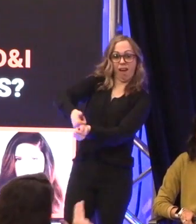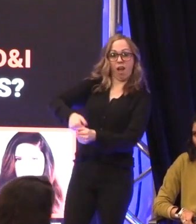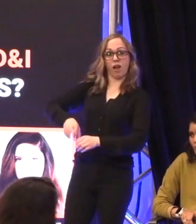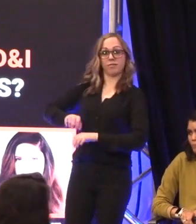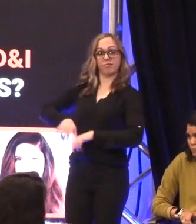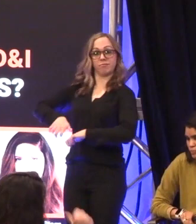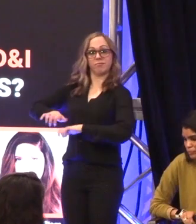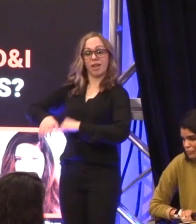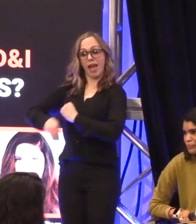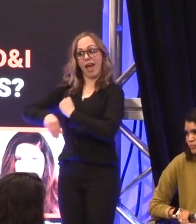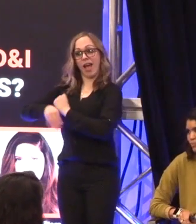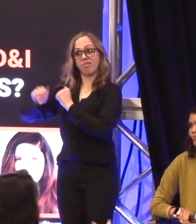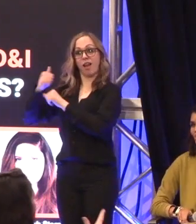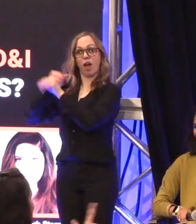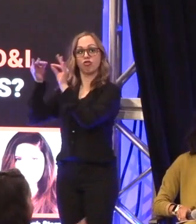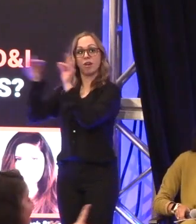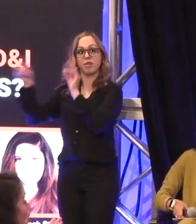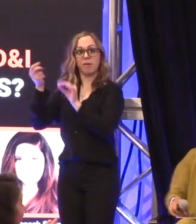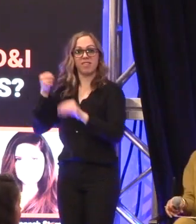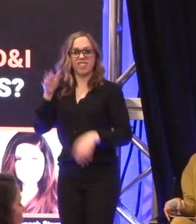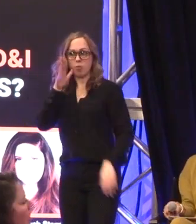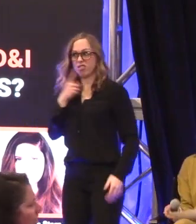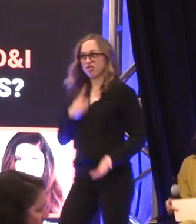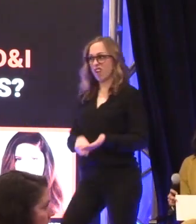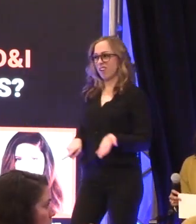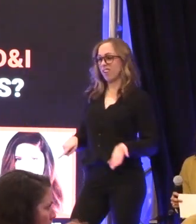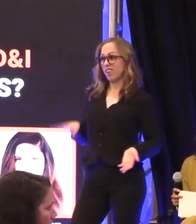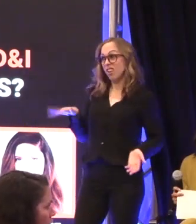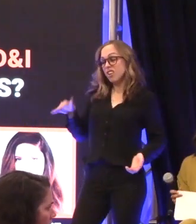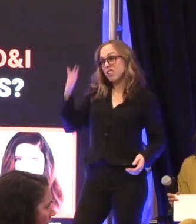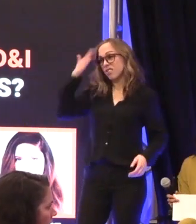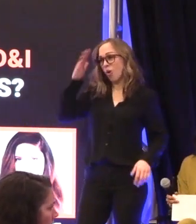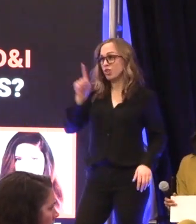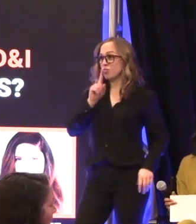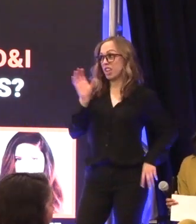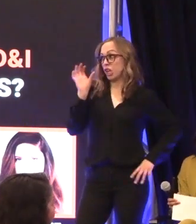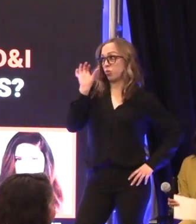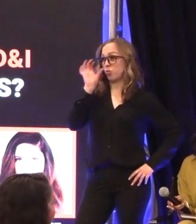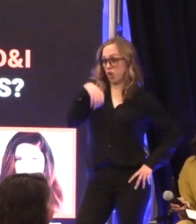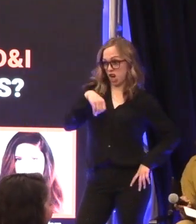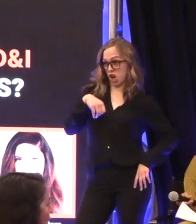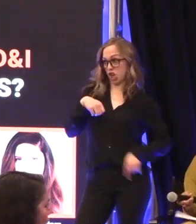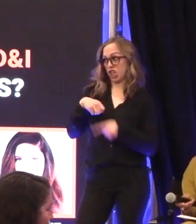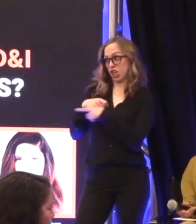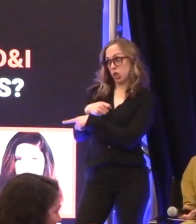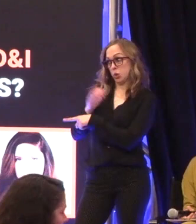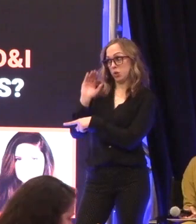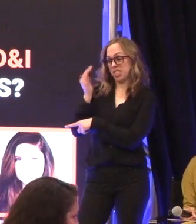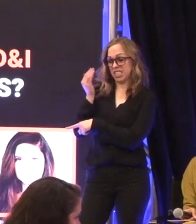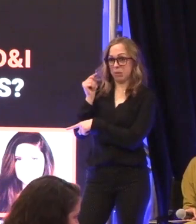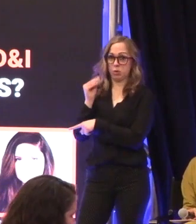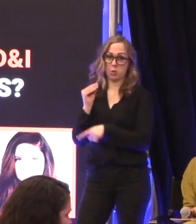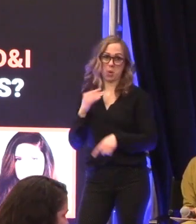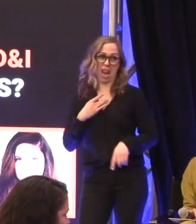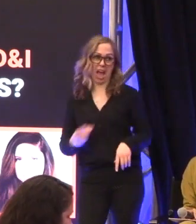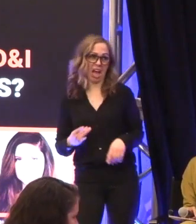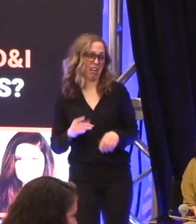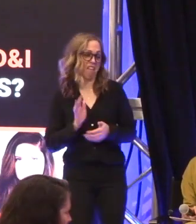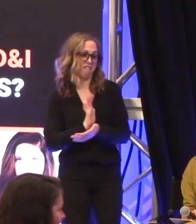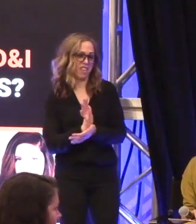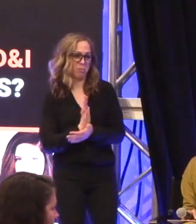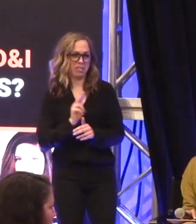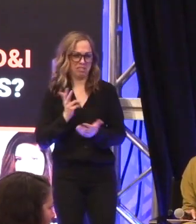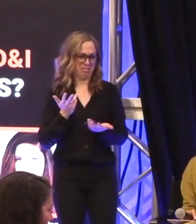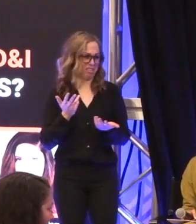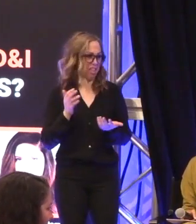the algorithm, so they can check you when you're like, you know, it's weird. You seem to like films that are